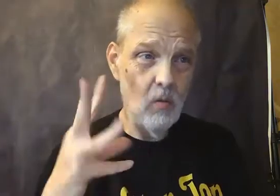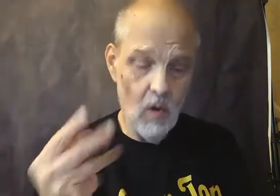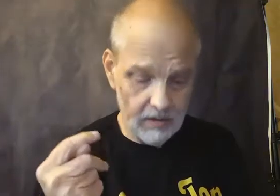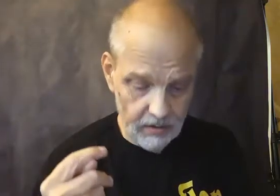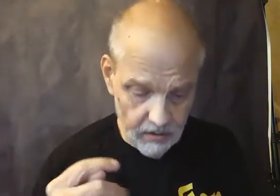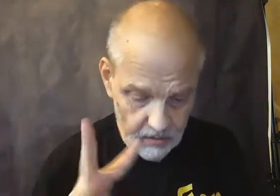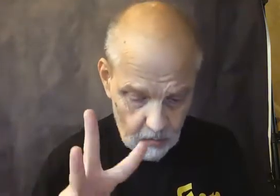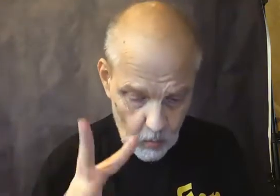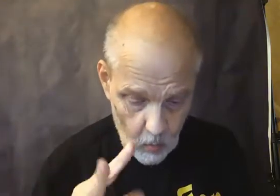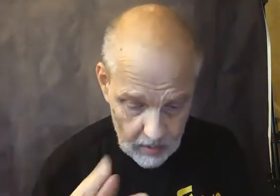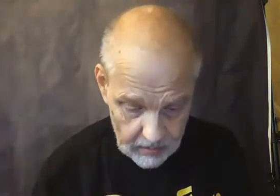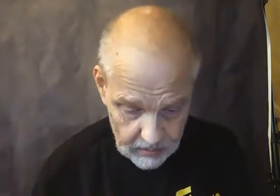What? What?